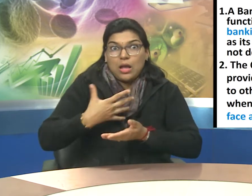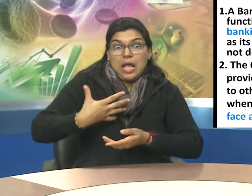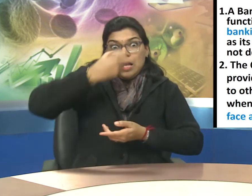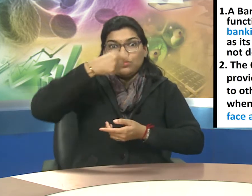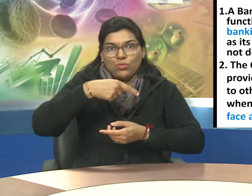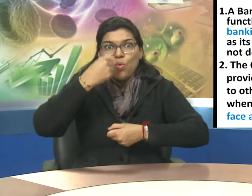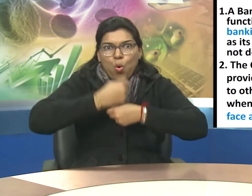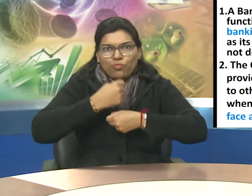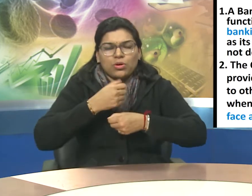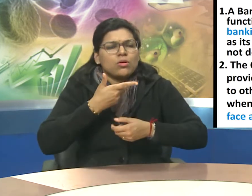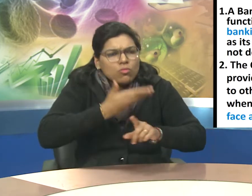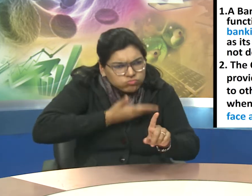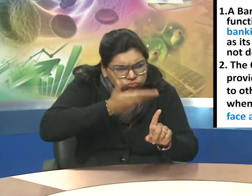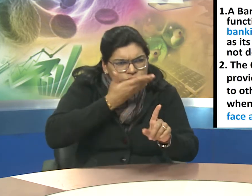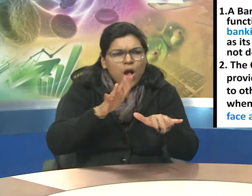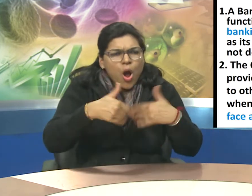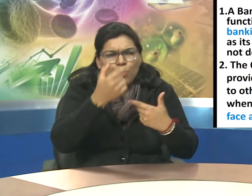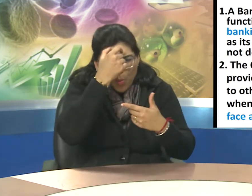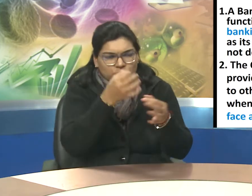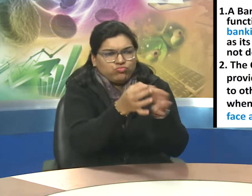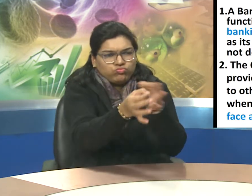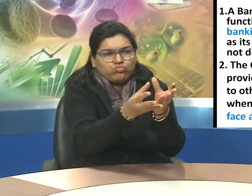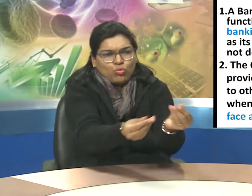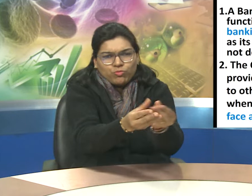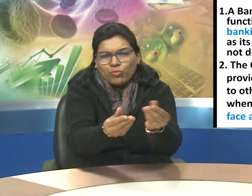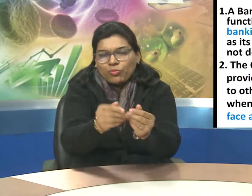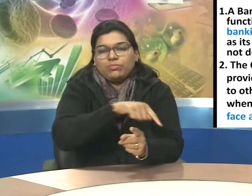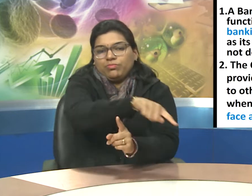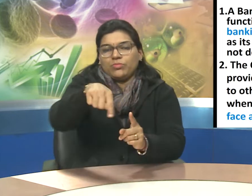whenever they have any problem, then they give advice and